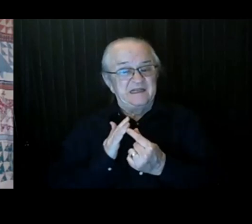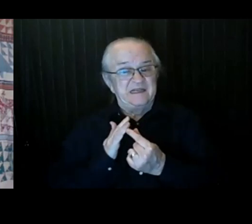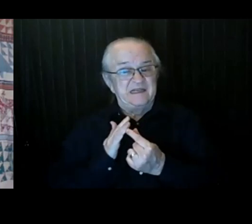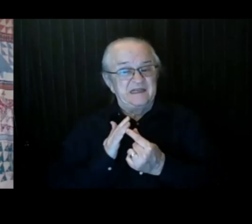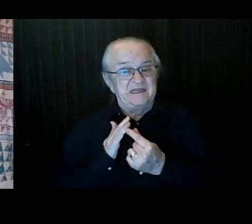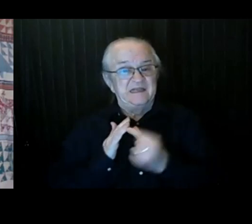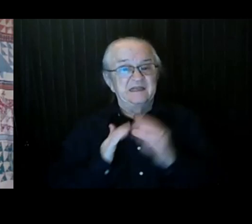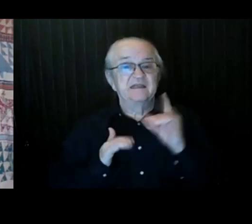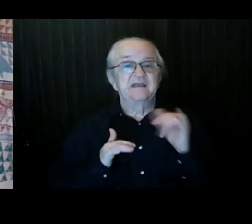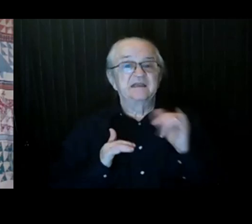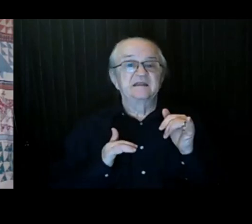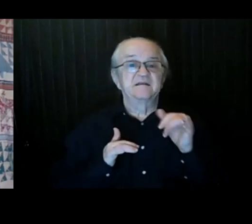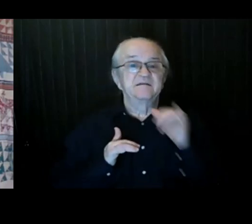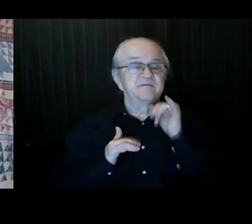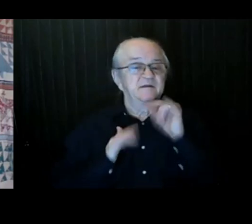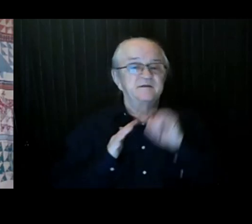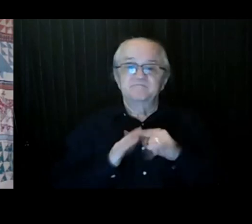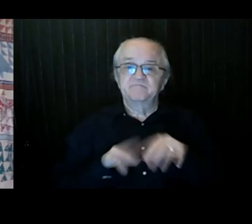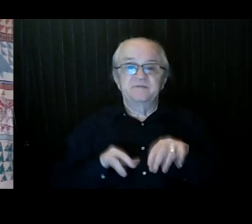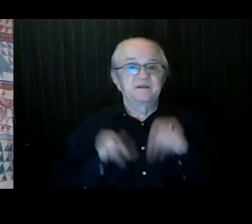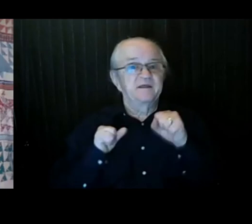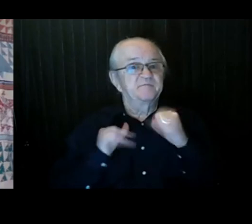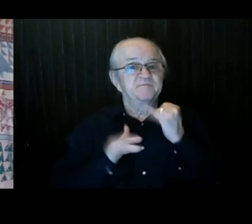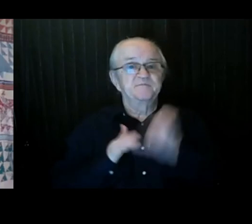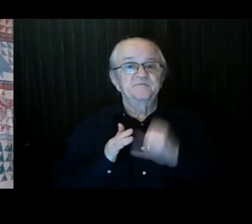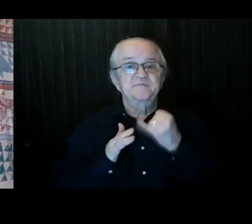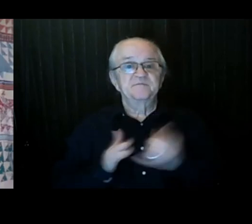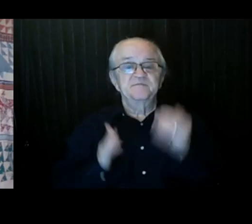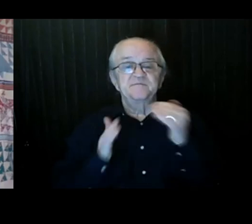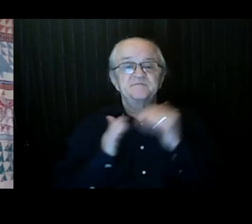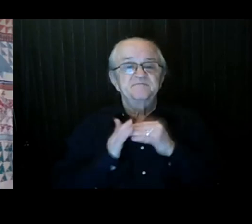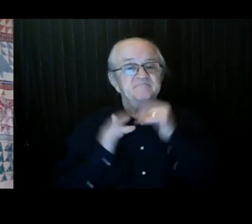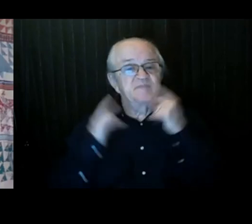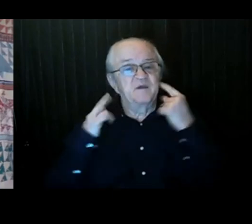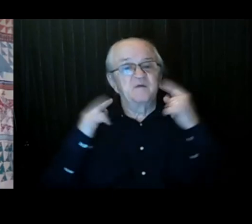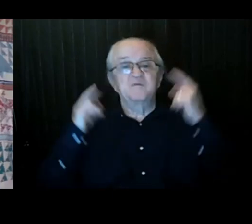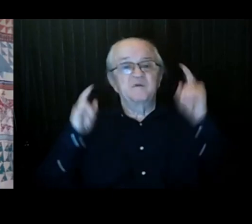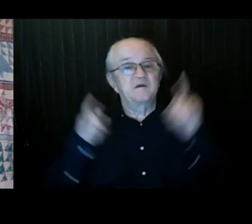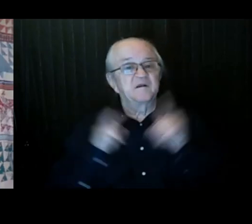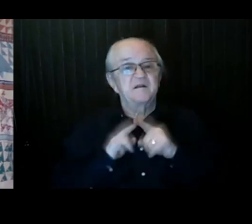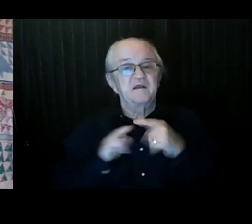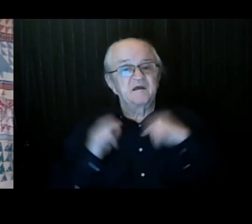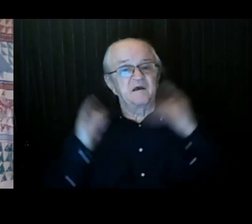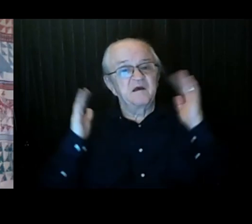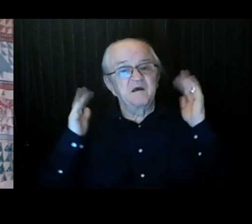Cindy didn't start doing art again, and it didn't quite work the way I had hoped.